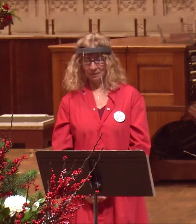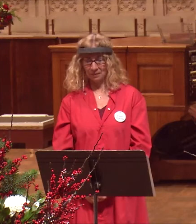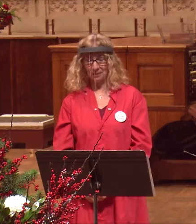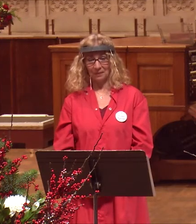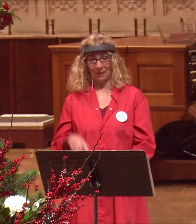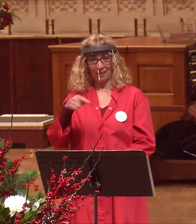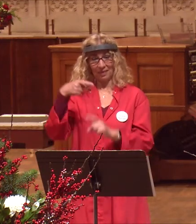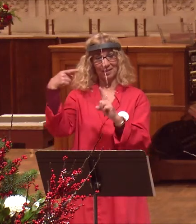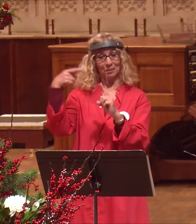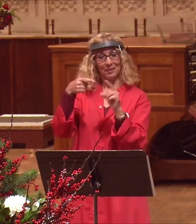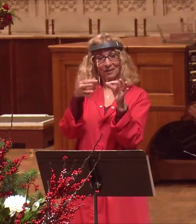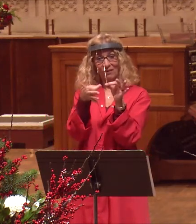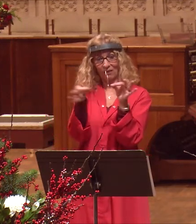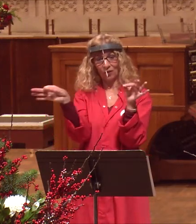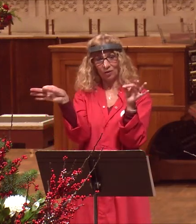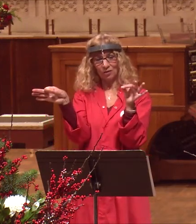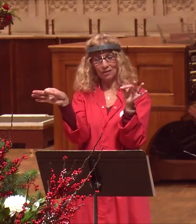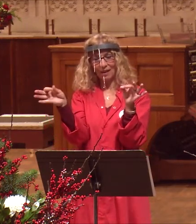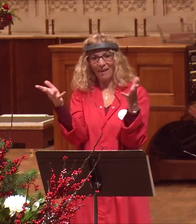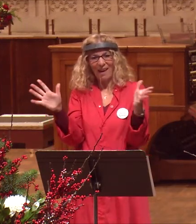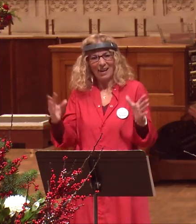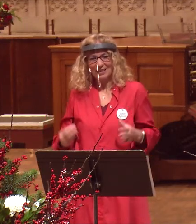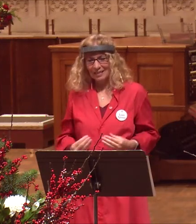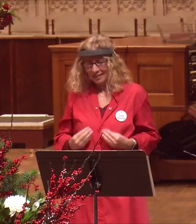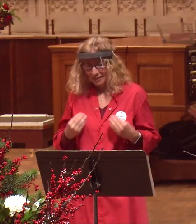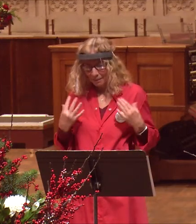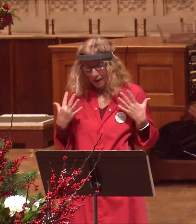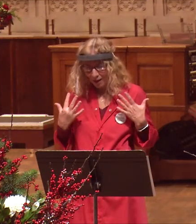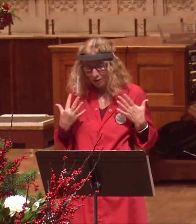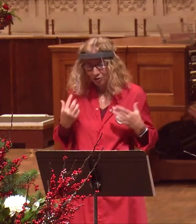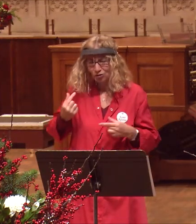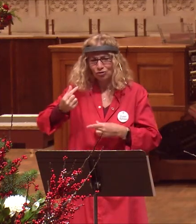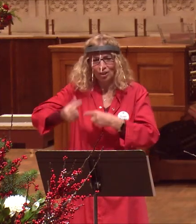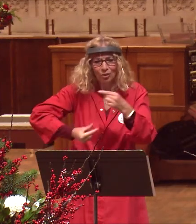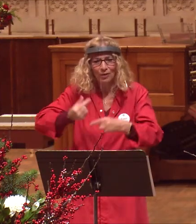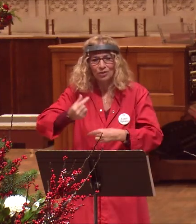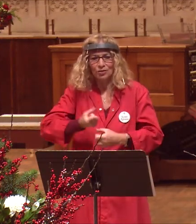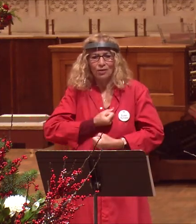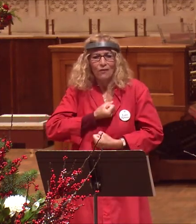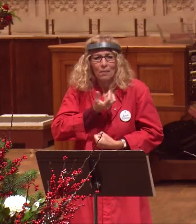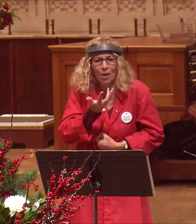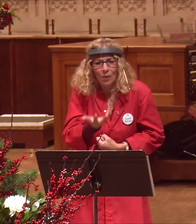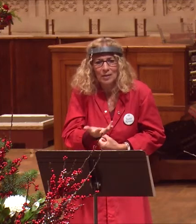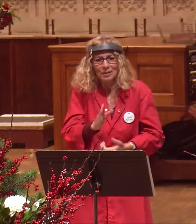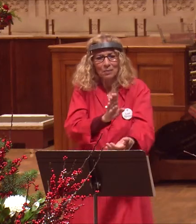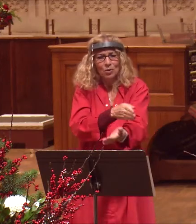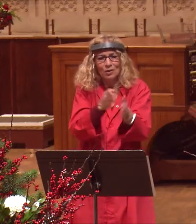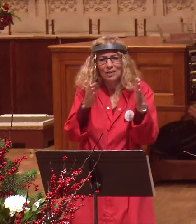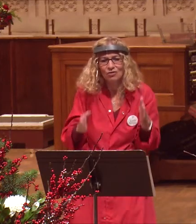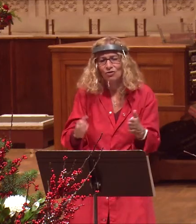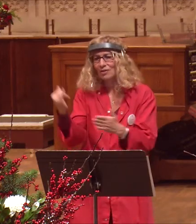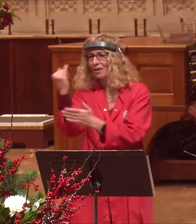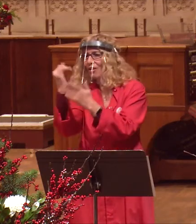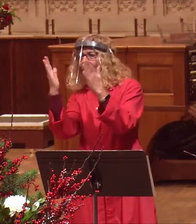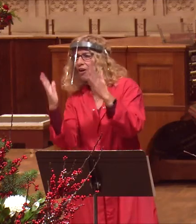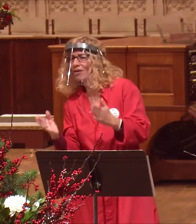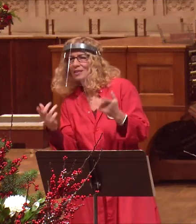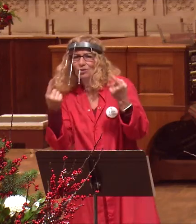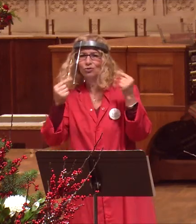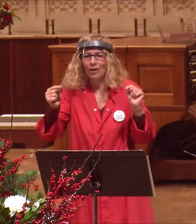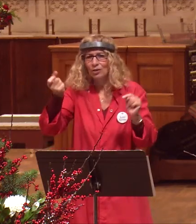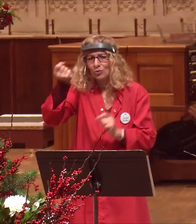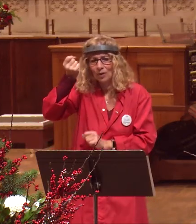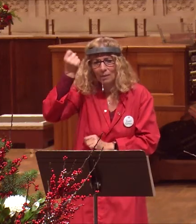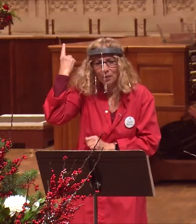This specific verse has inspired generations of poets, musicians, and artists trying to